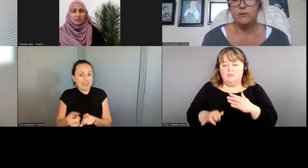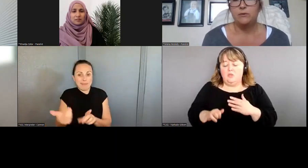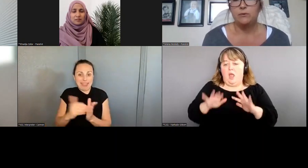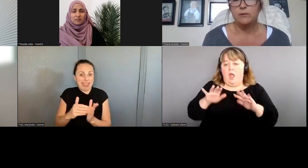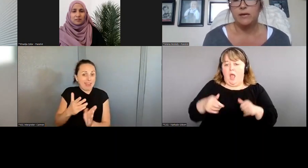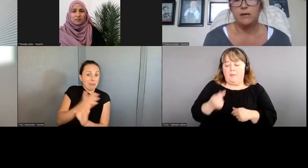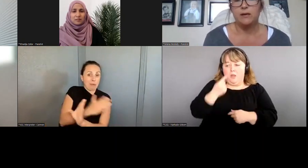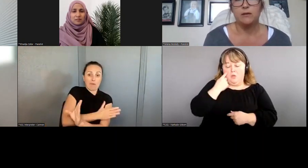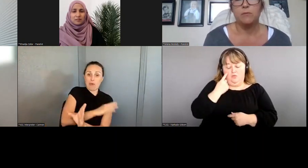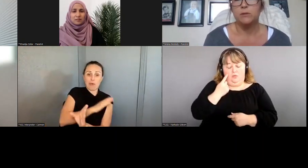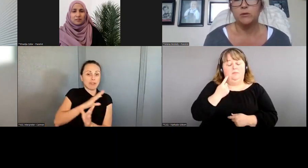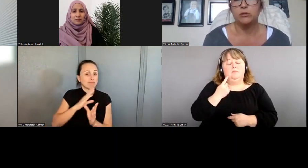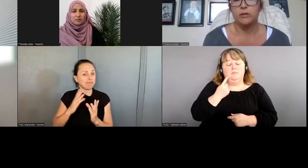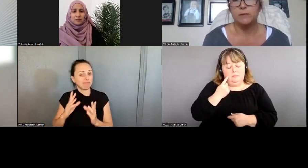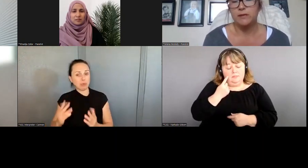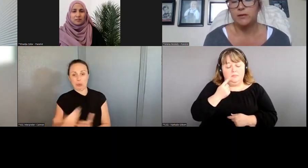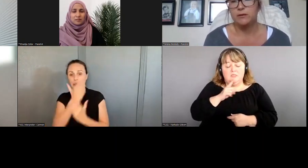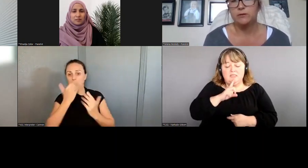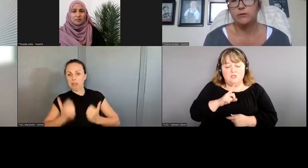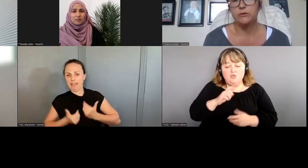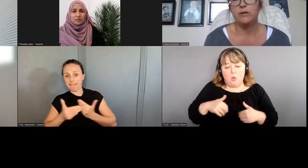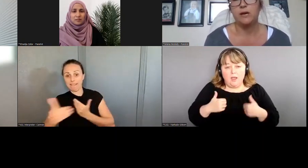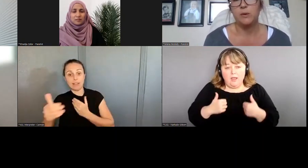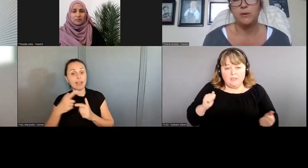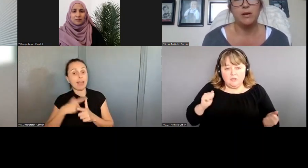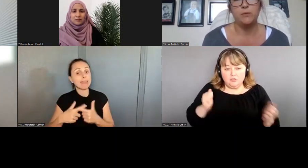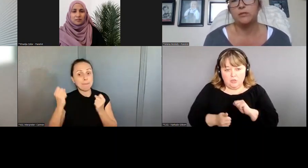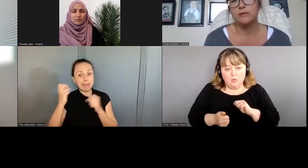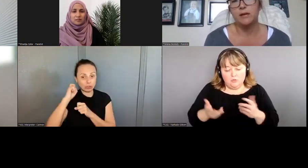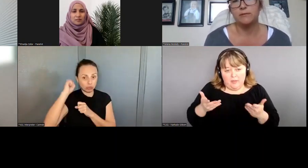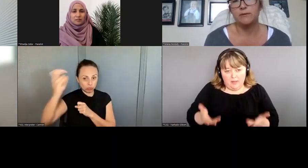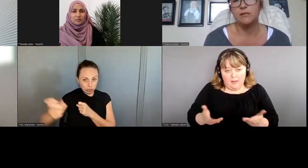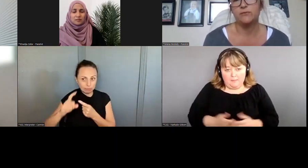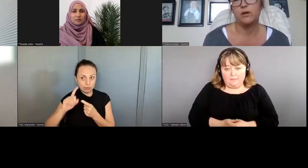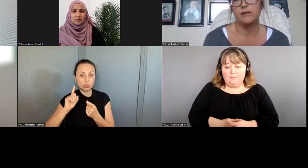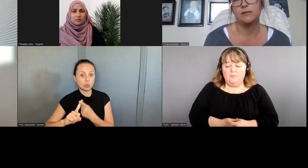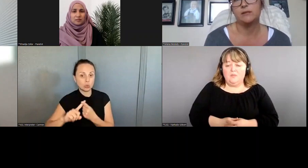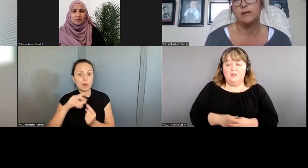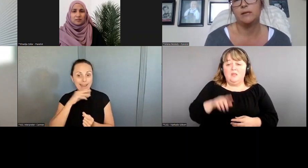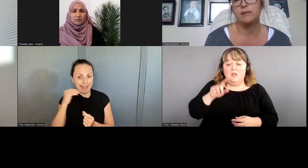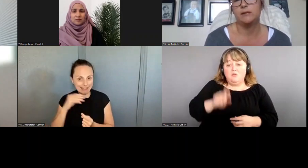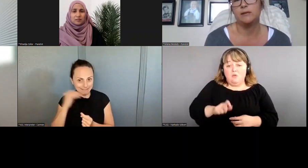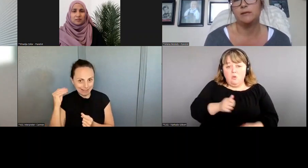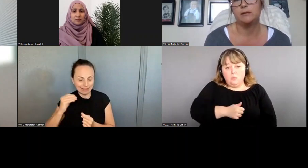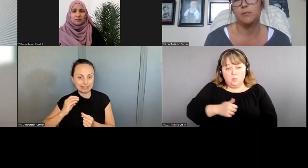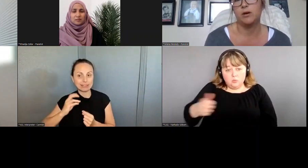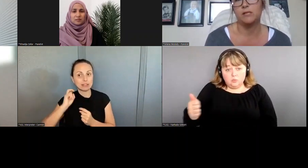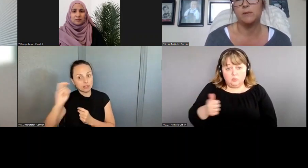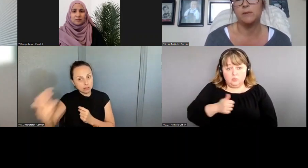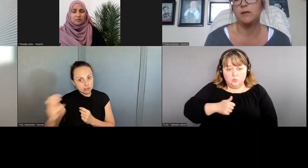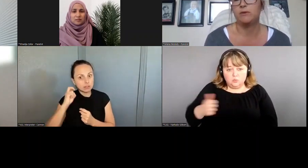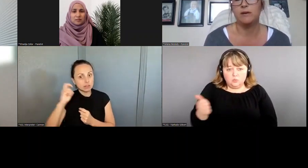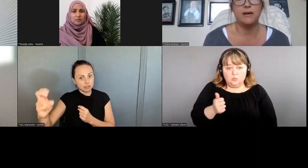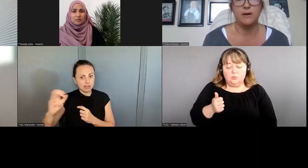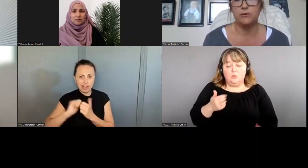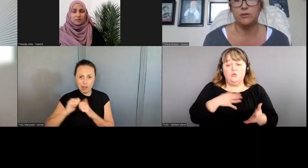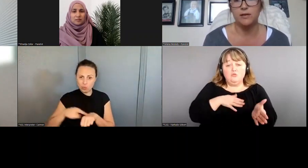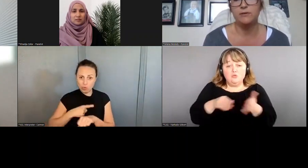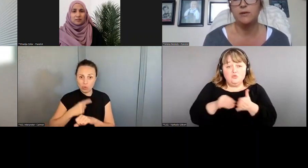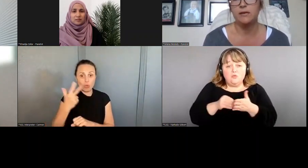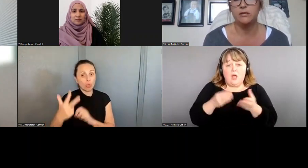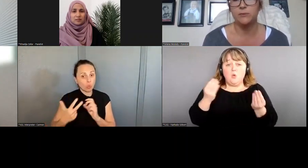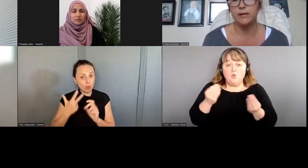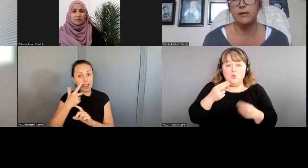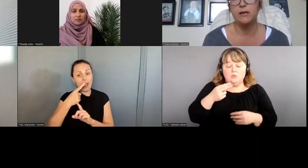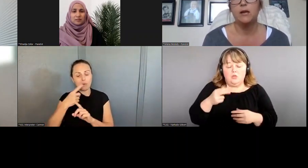have to take multiple trips a year to the IWK, which is in Halifax. For us, it is approximately 3.5 hour